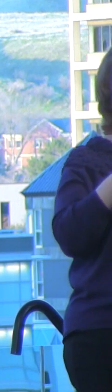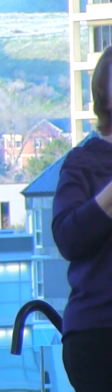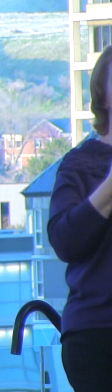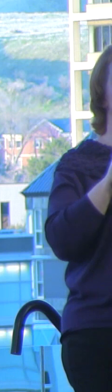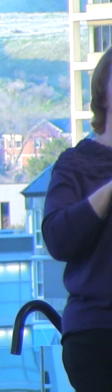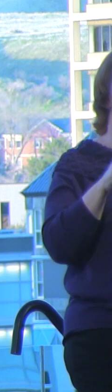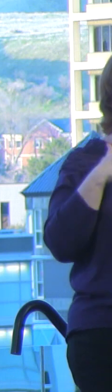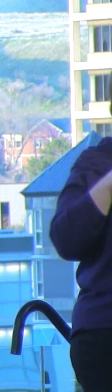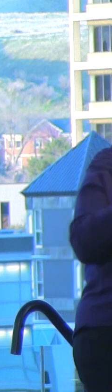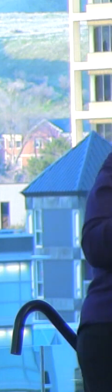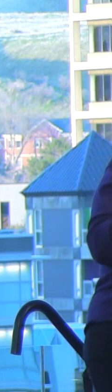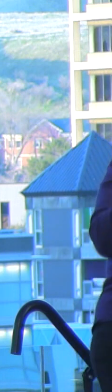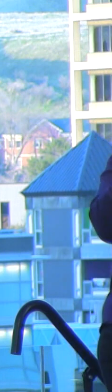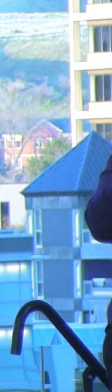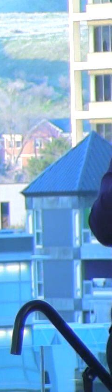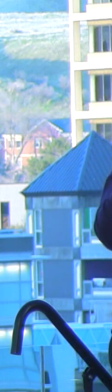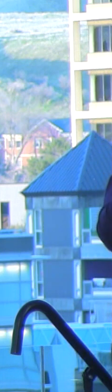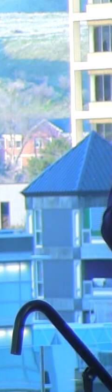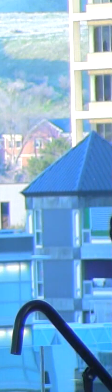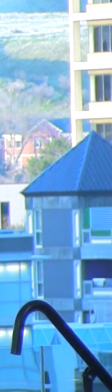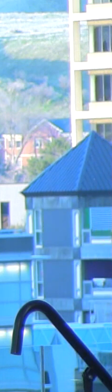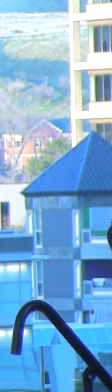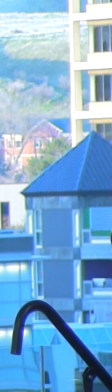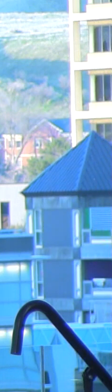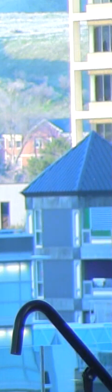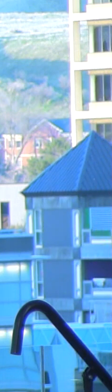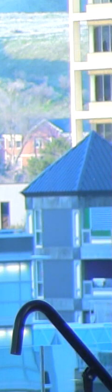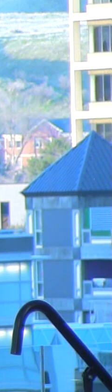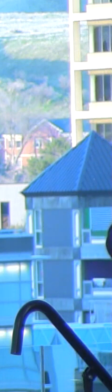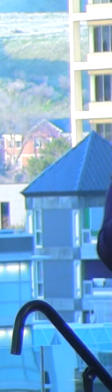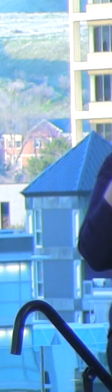saying, we need to leave now.